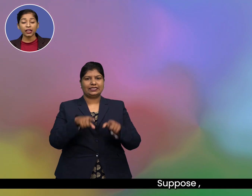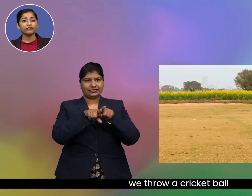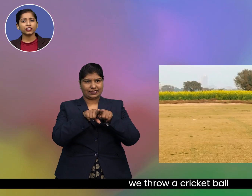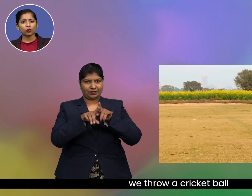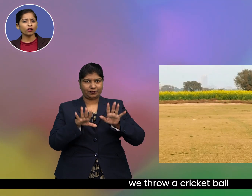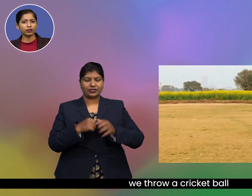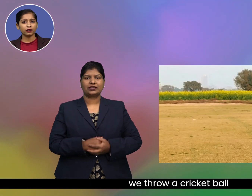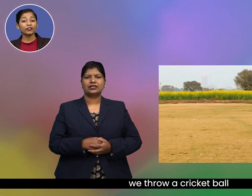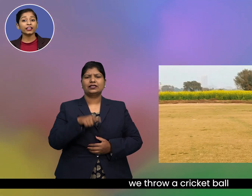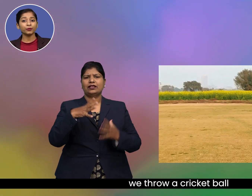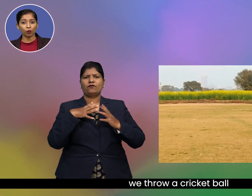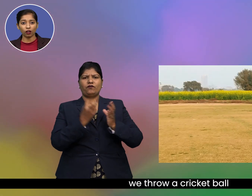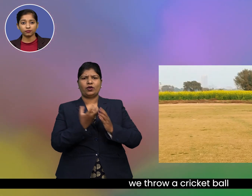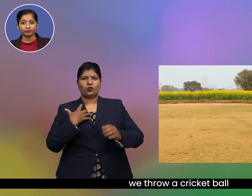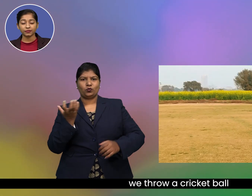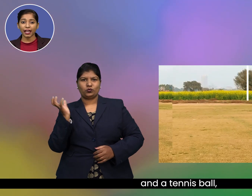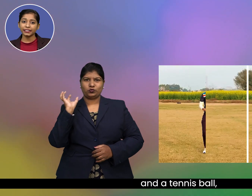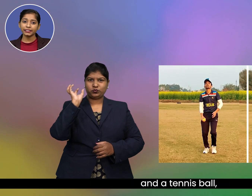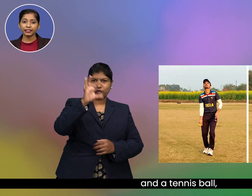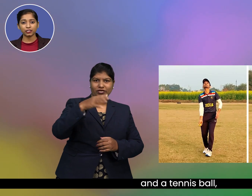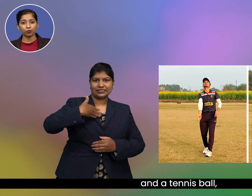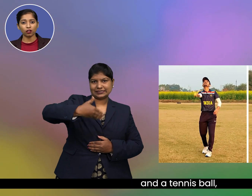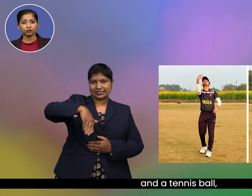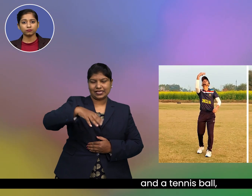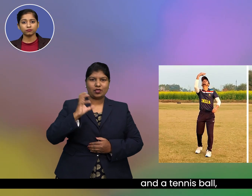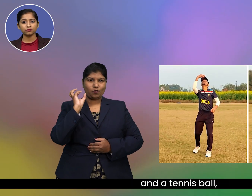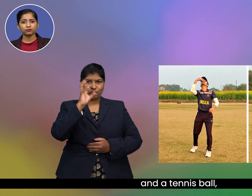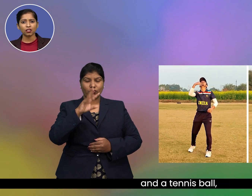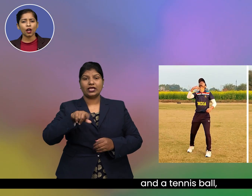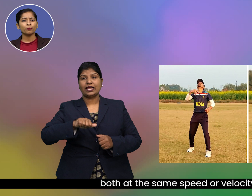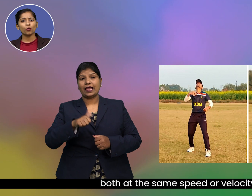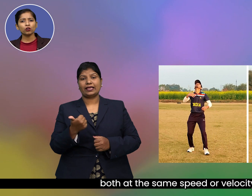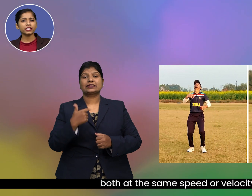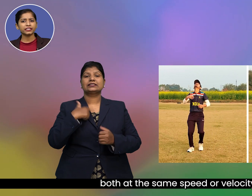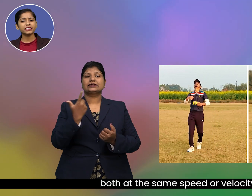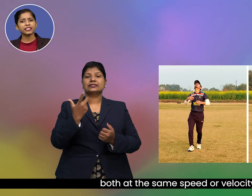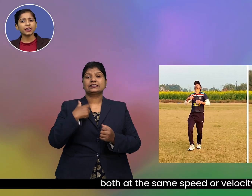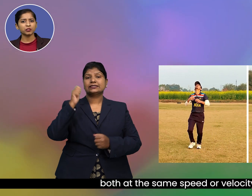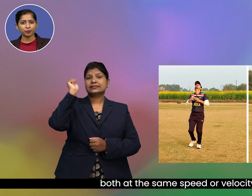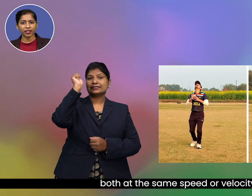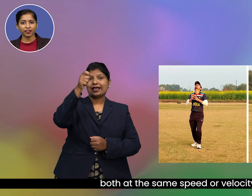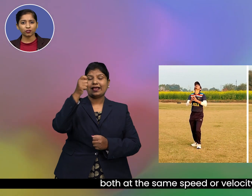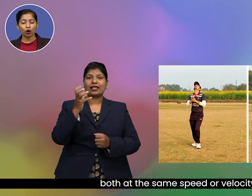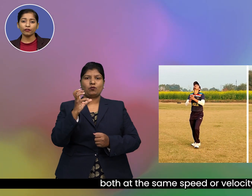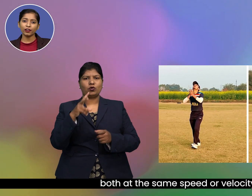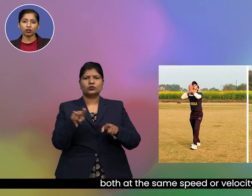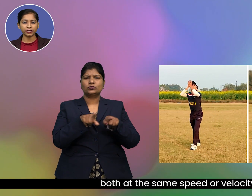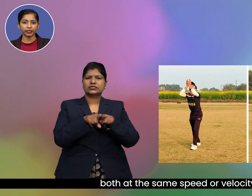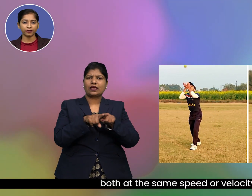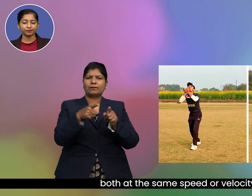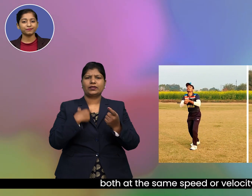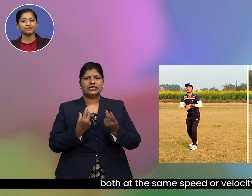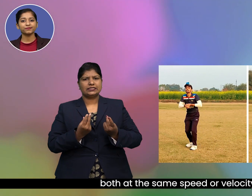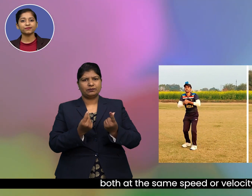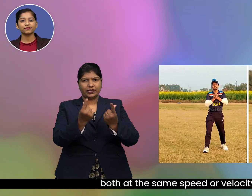Suppose we throw a cricket ball and a tennis ball, both at the same speed or